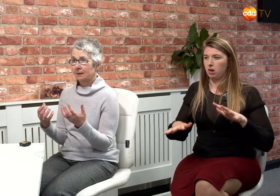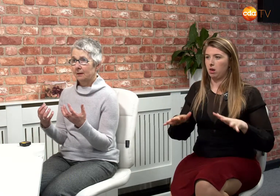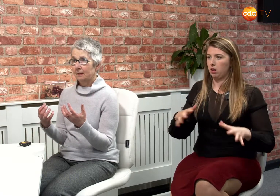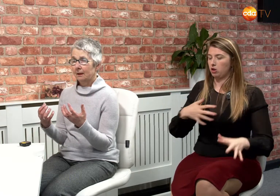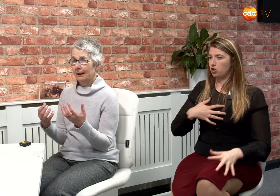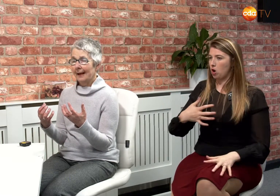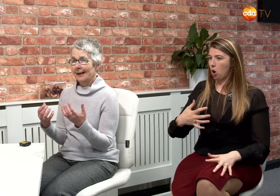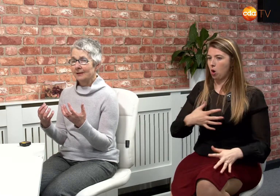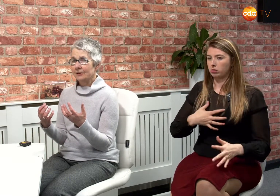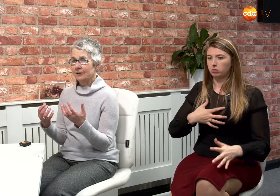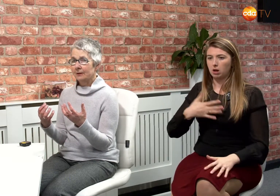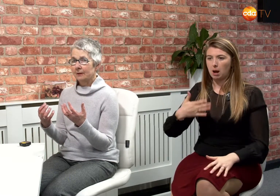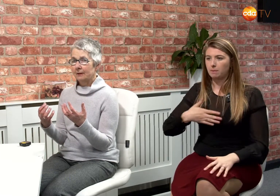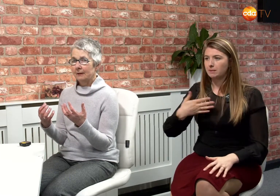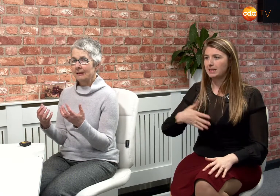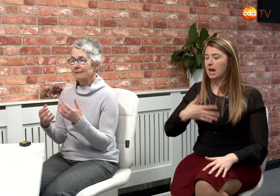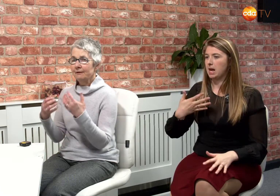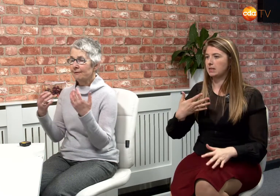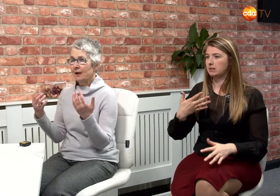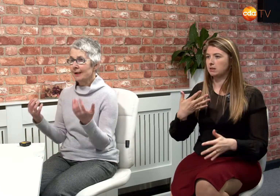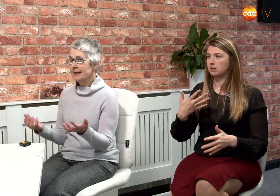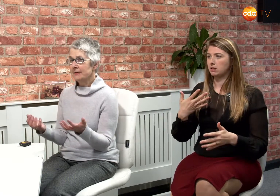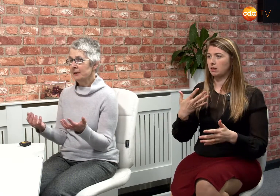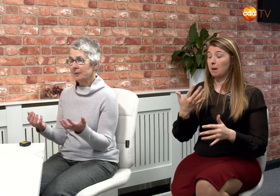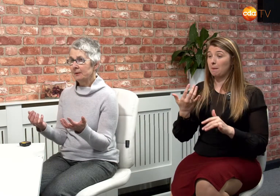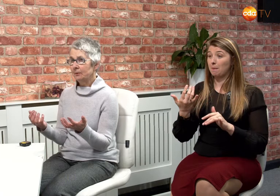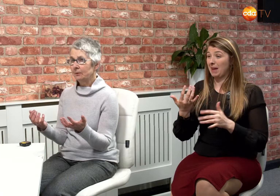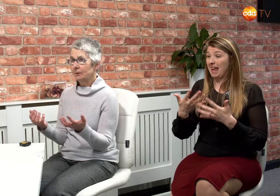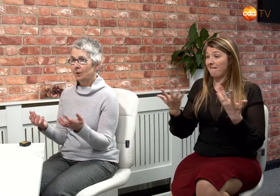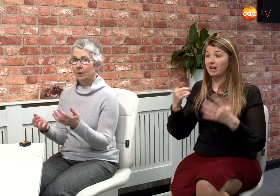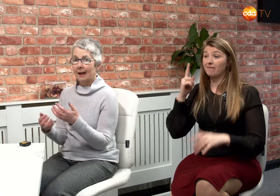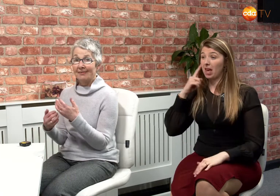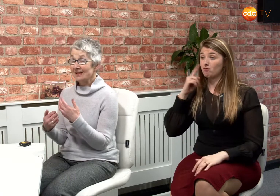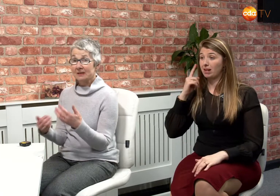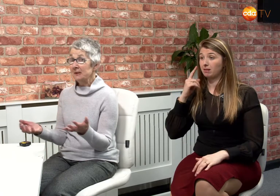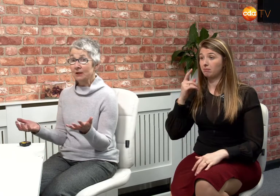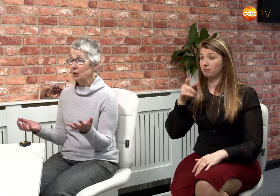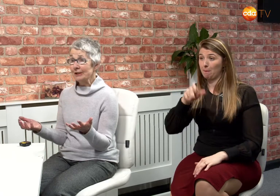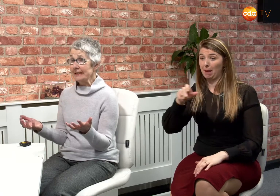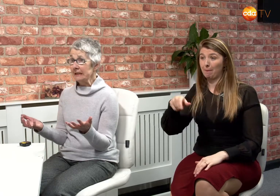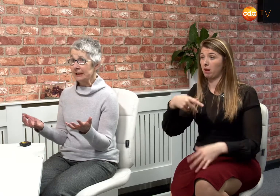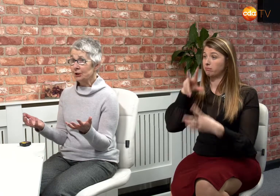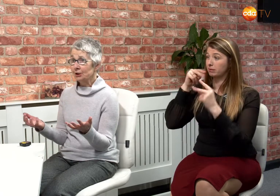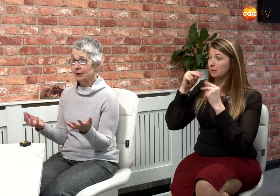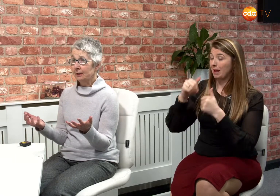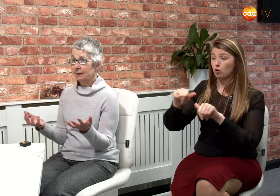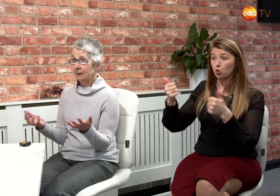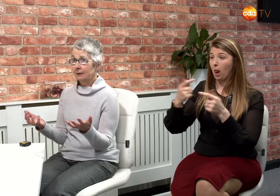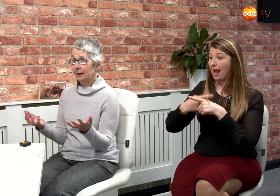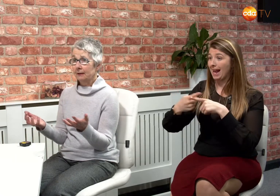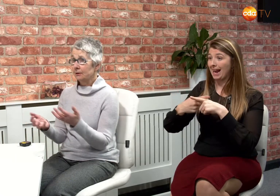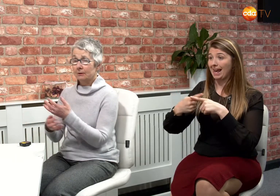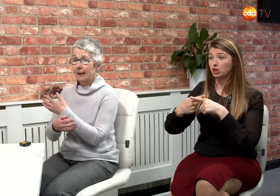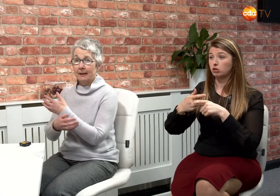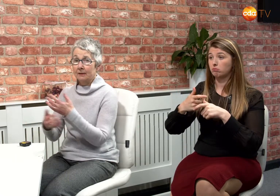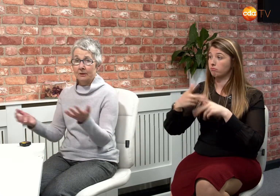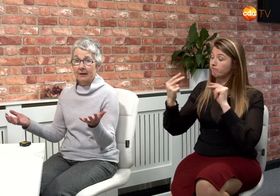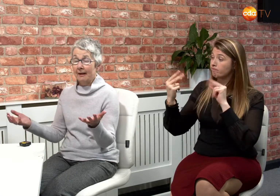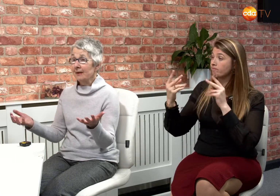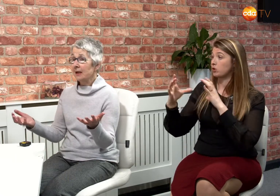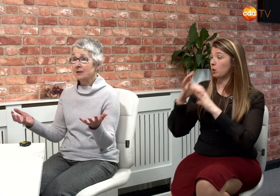upset, and even if they are hearing people and they speak good English